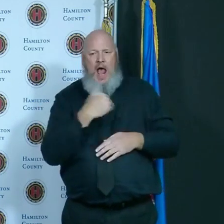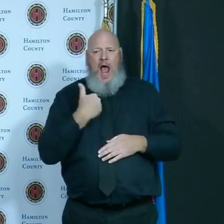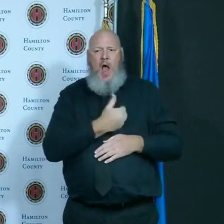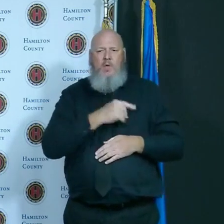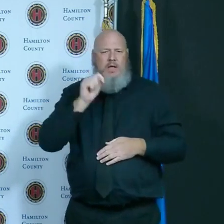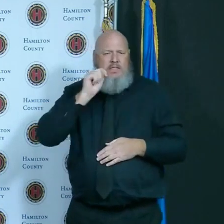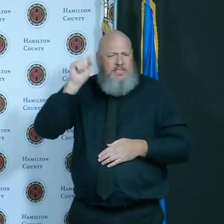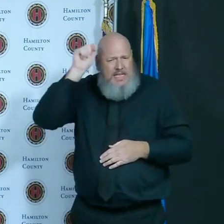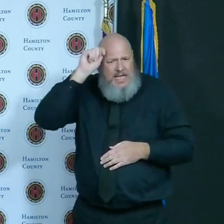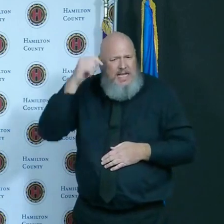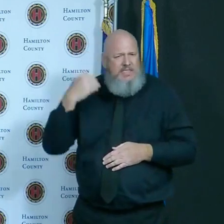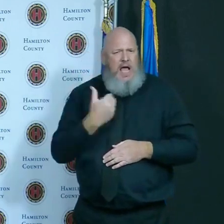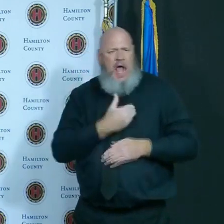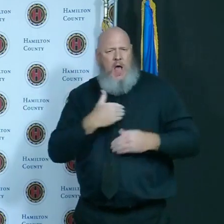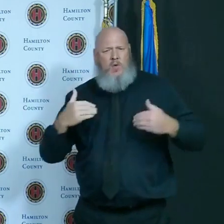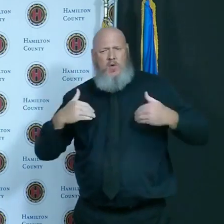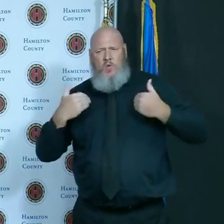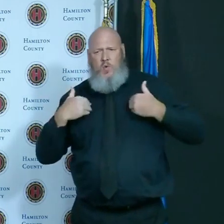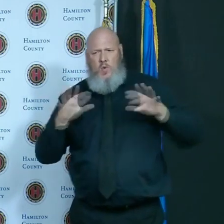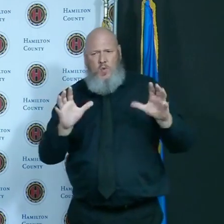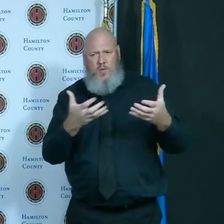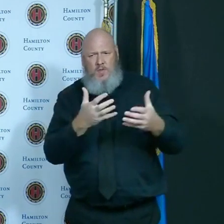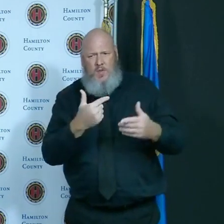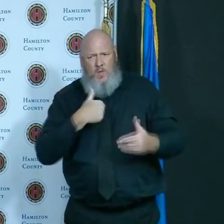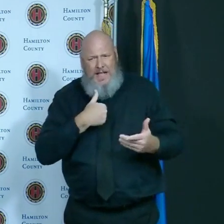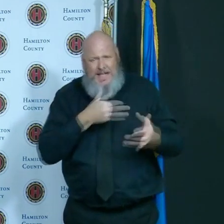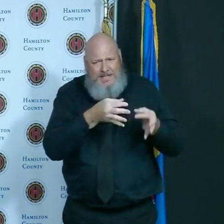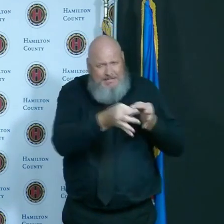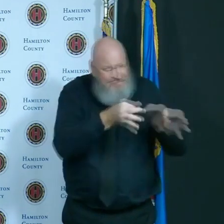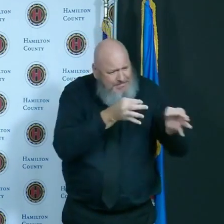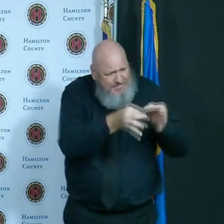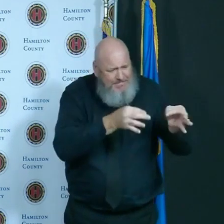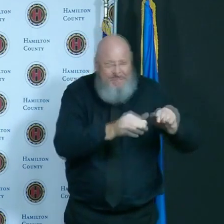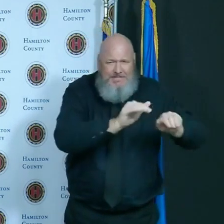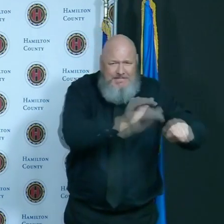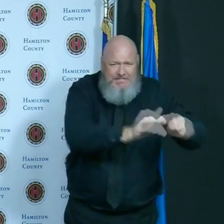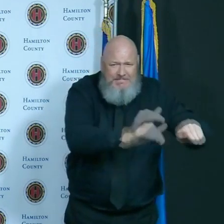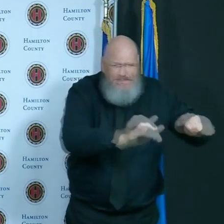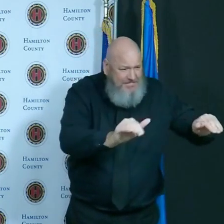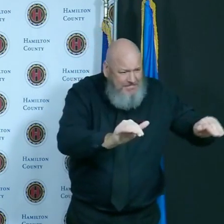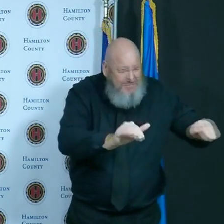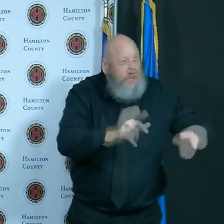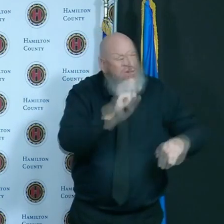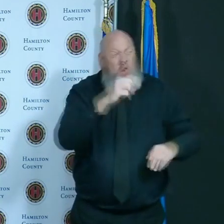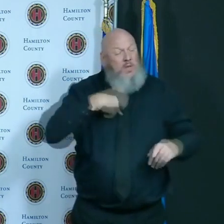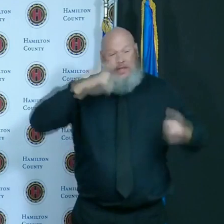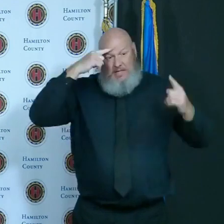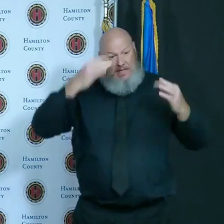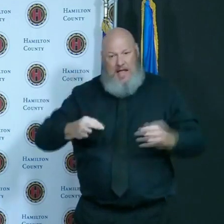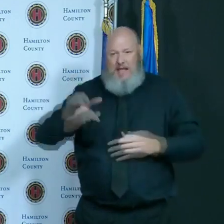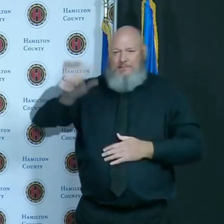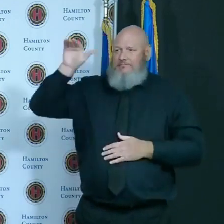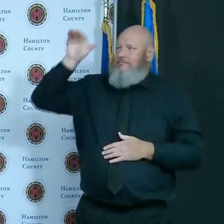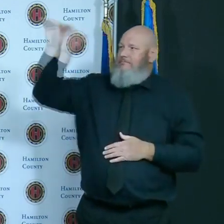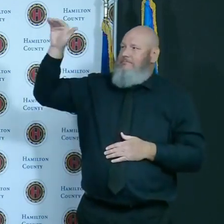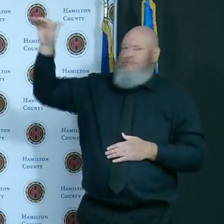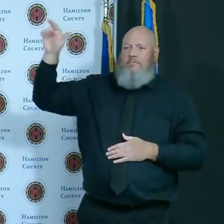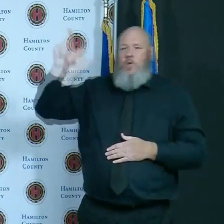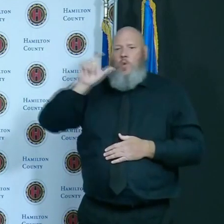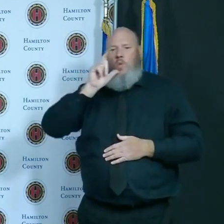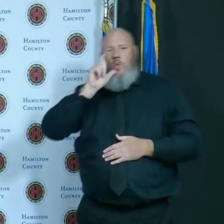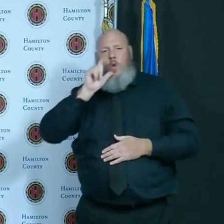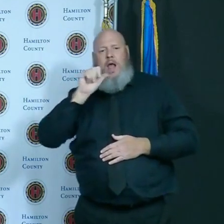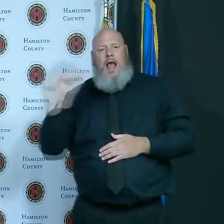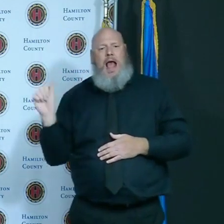out to some athletes, asked them to participate in putting together this video that we're going to present to you now.